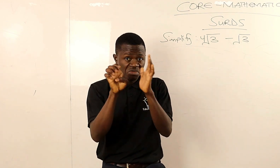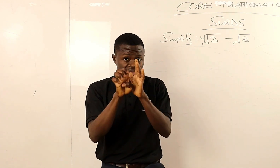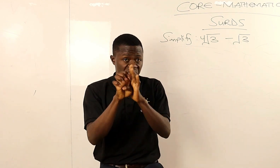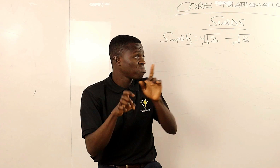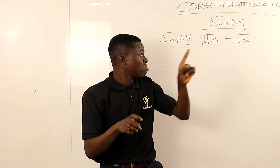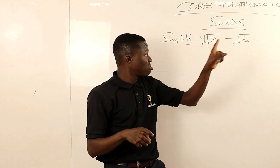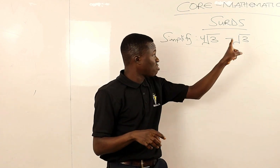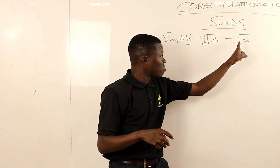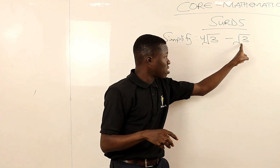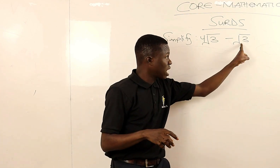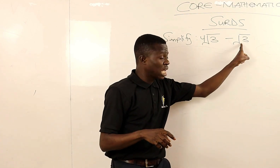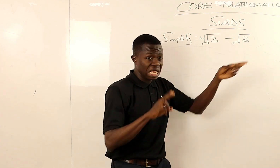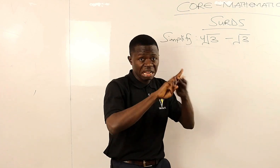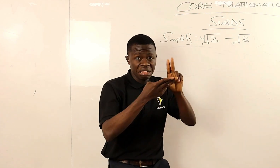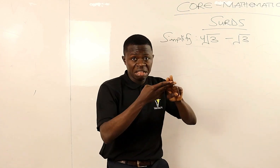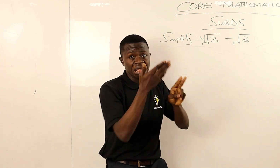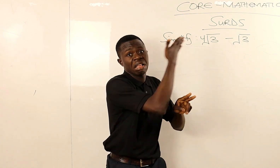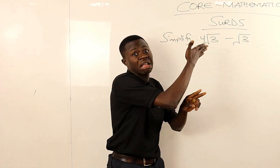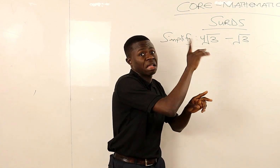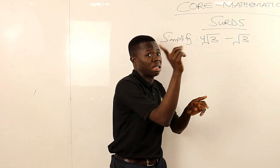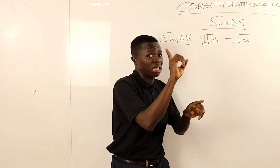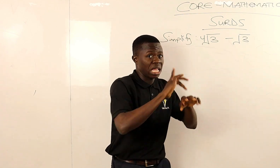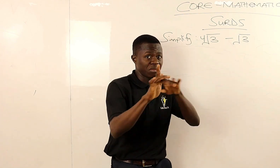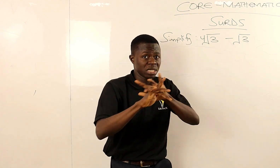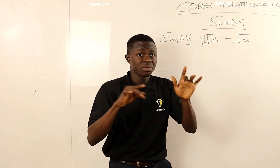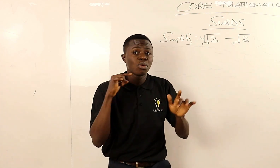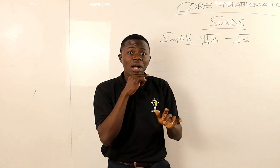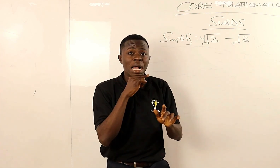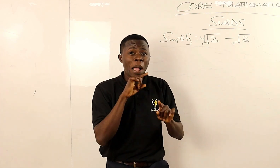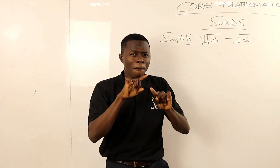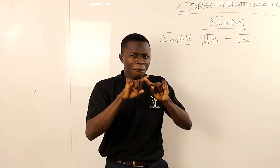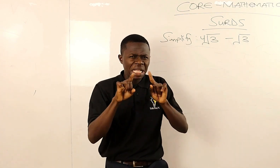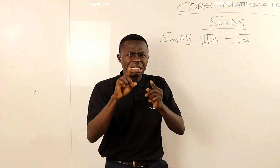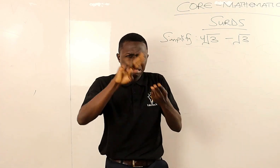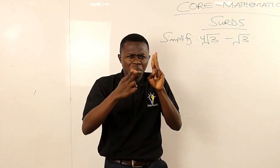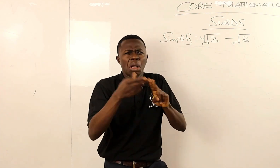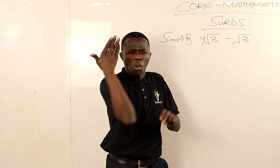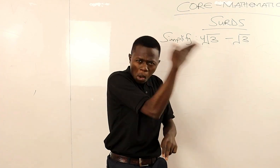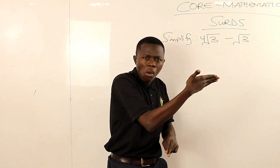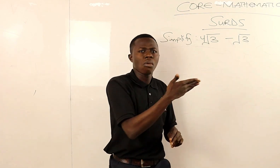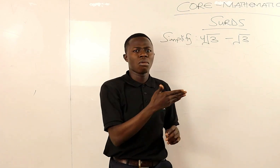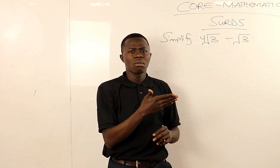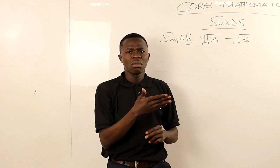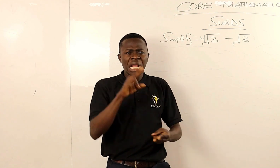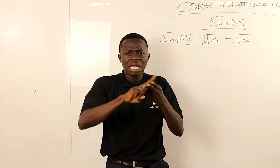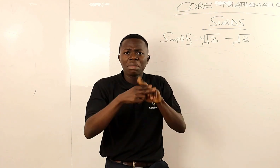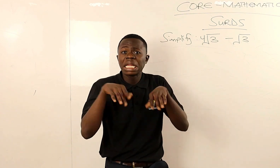1 outside that square root sign. Again, you should always assume that there is 1 outside the square